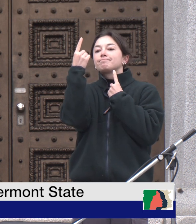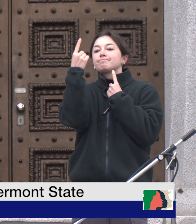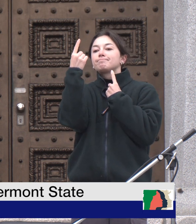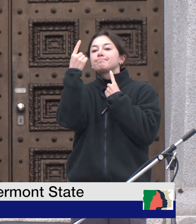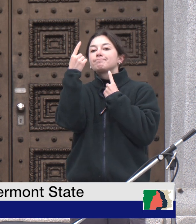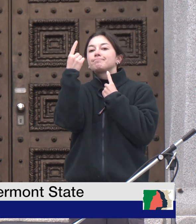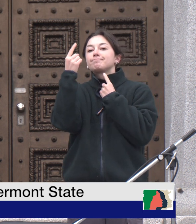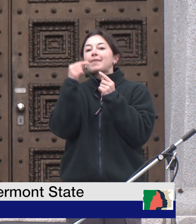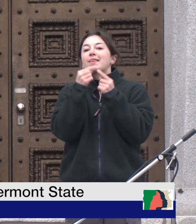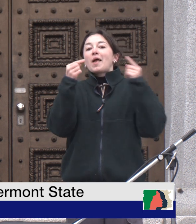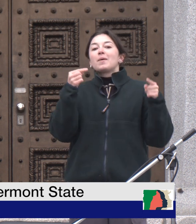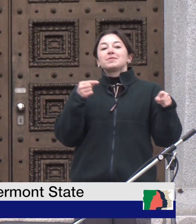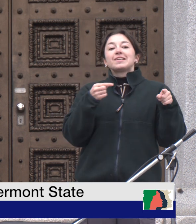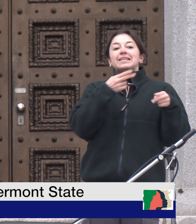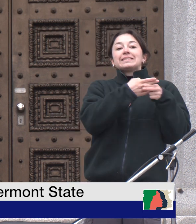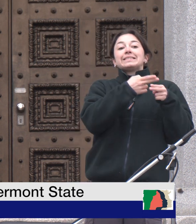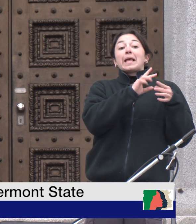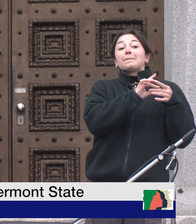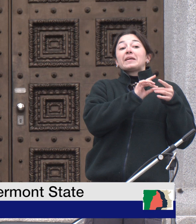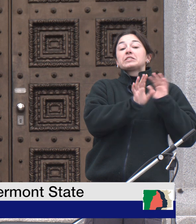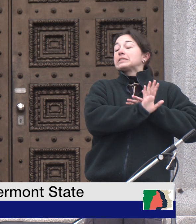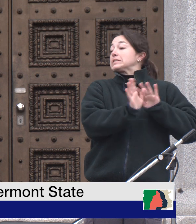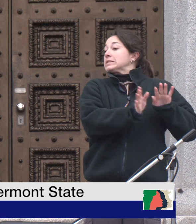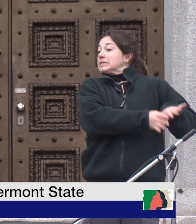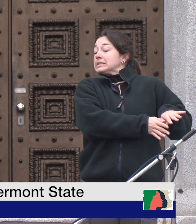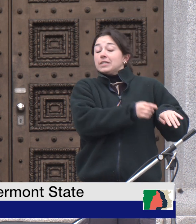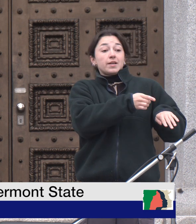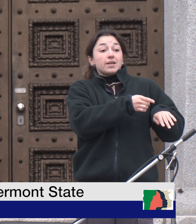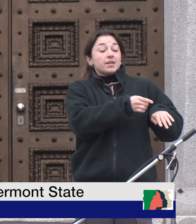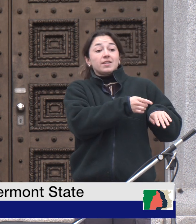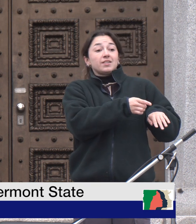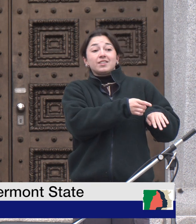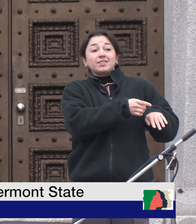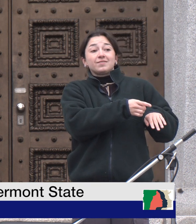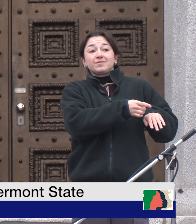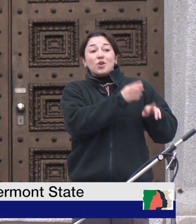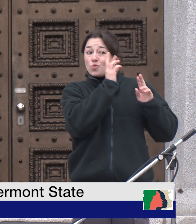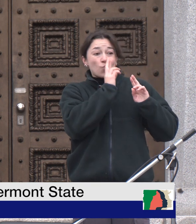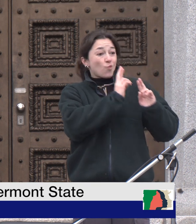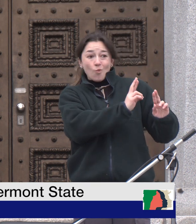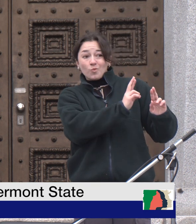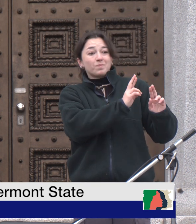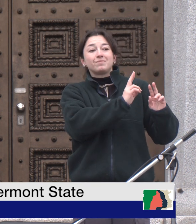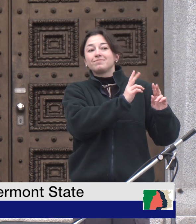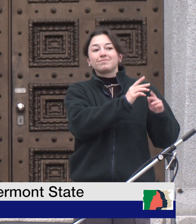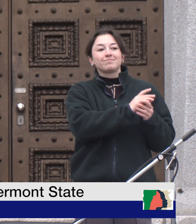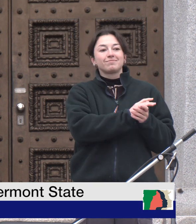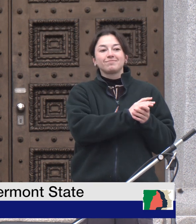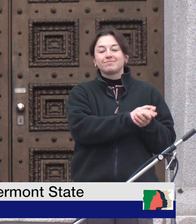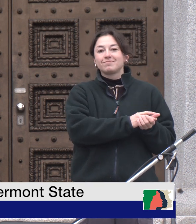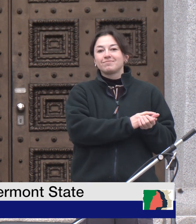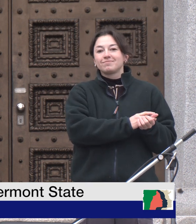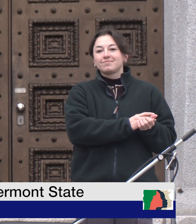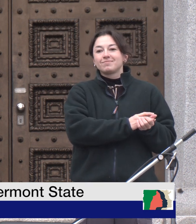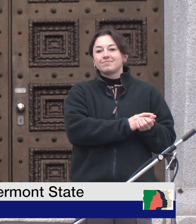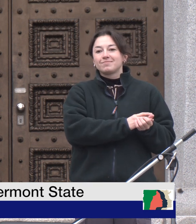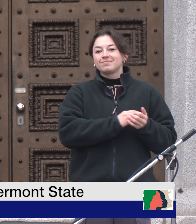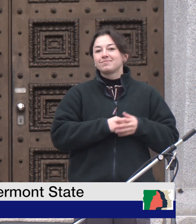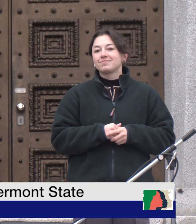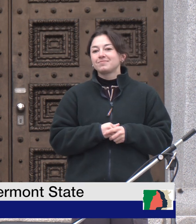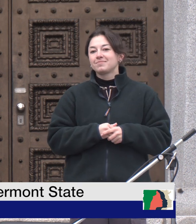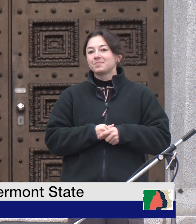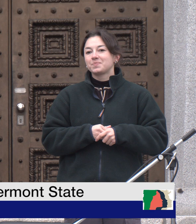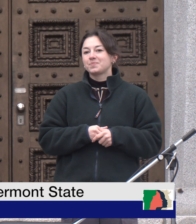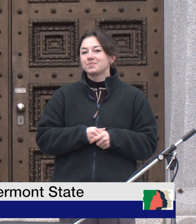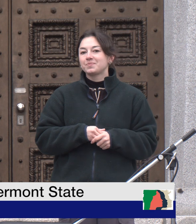mentioned who absolutely defies that, rejects that. So this